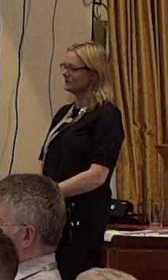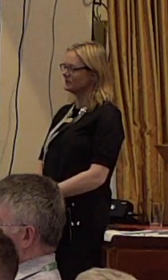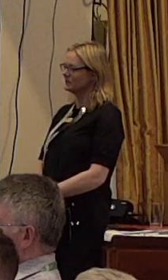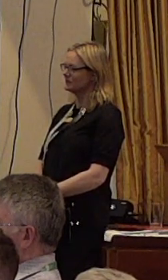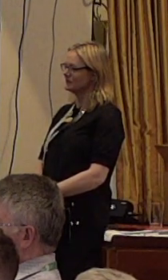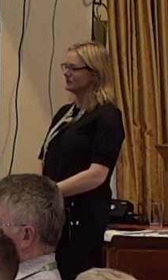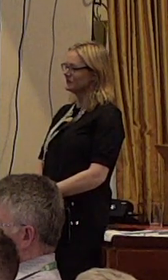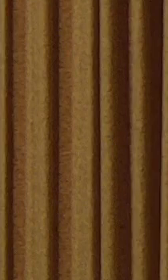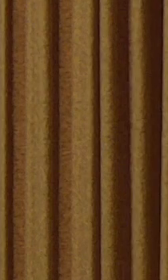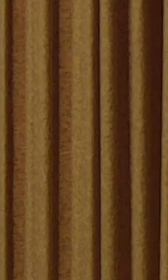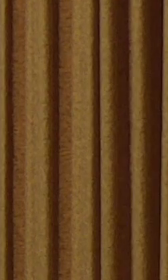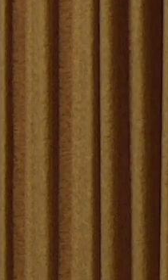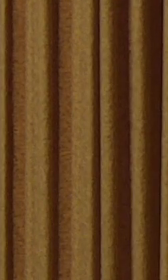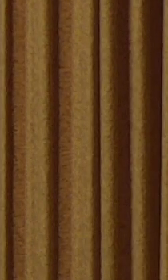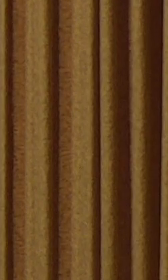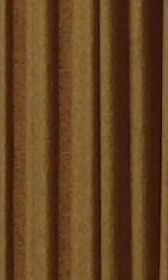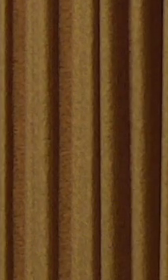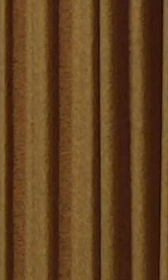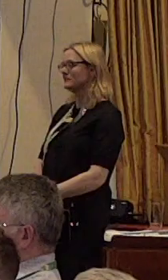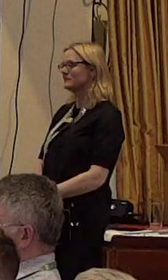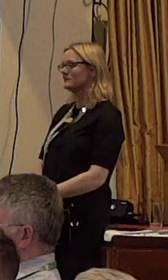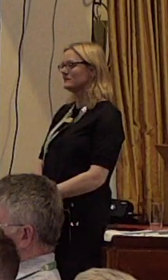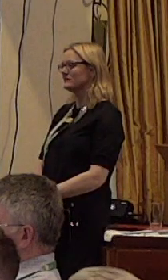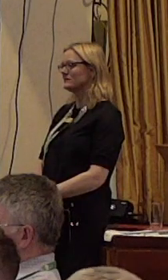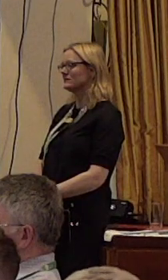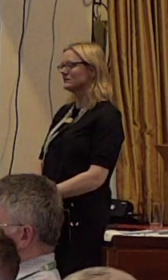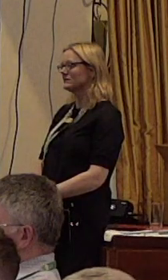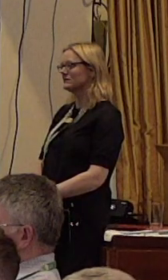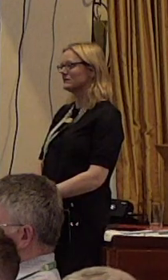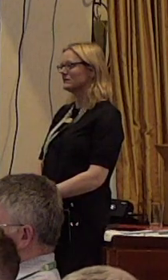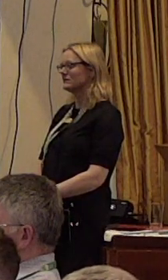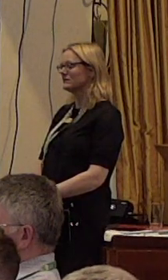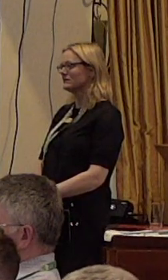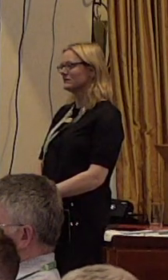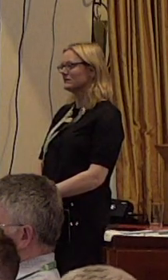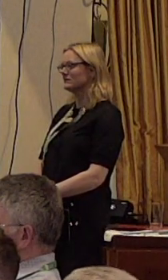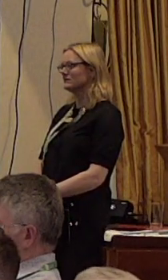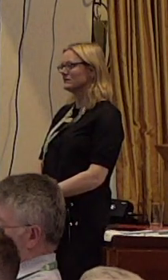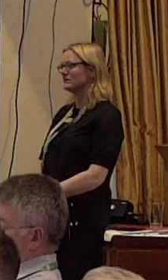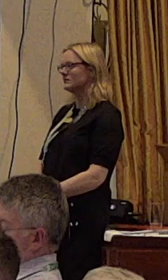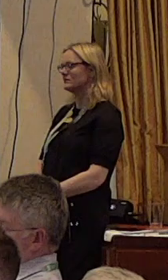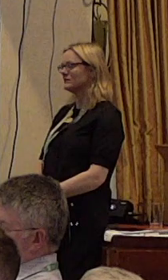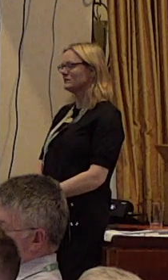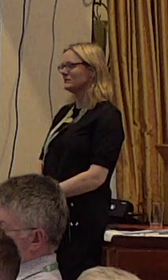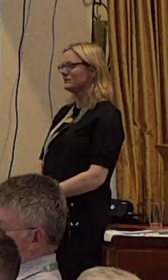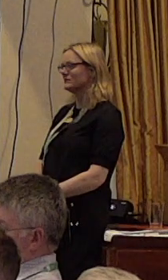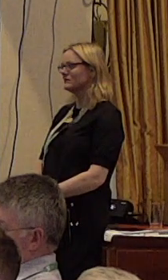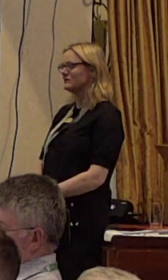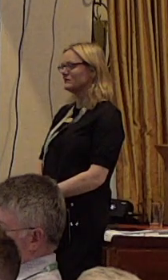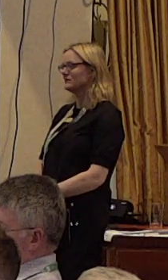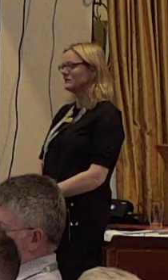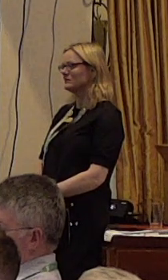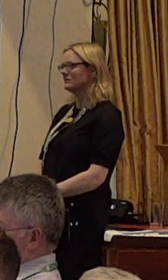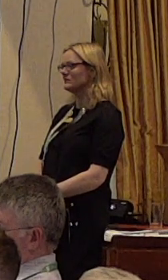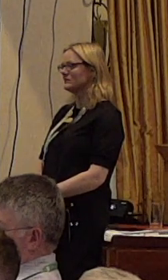for all of the very interesting points that you've made in reaction to what you've heard today.